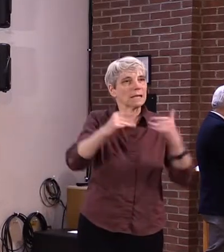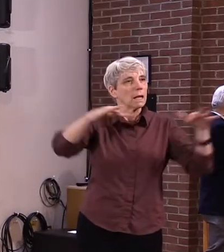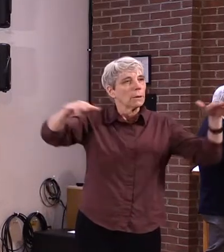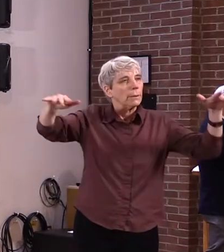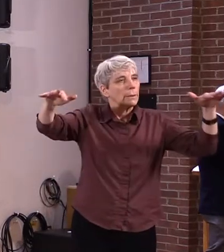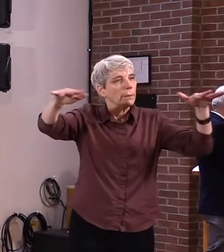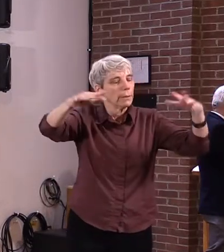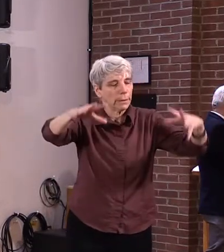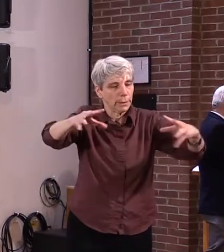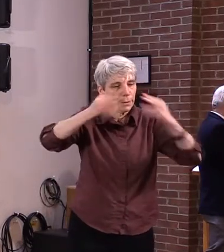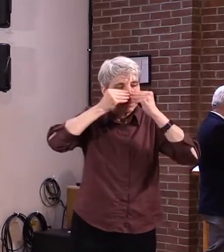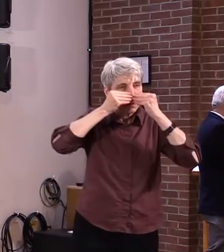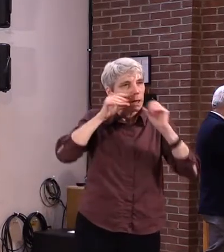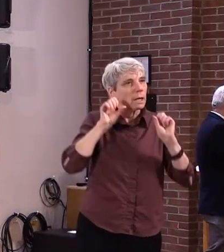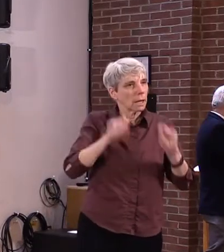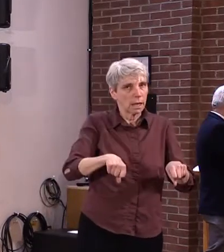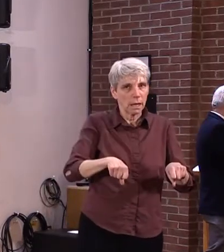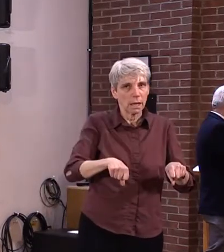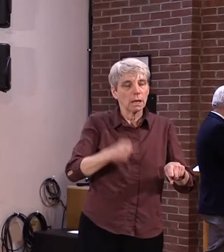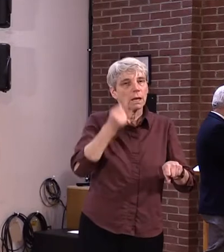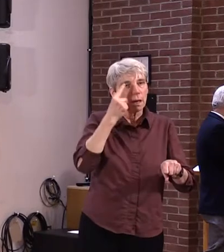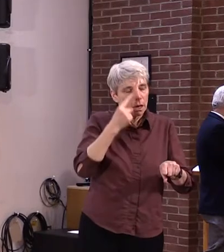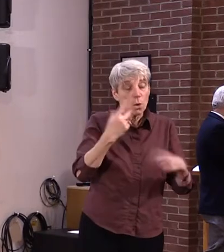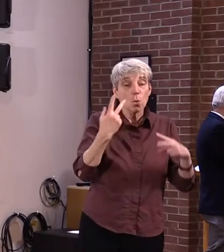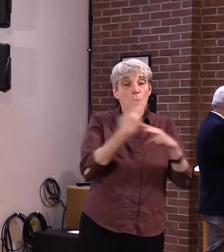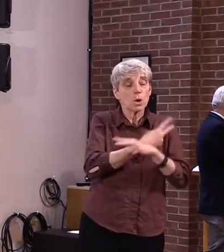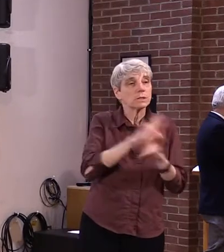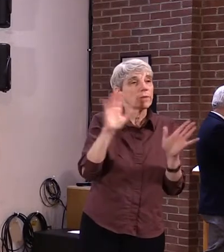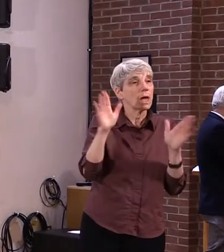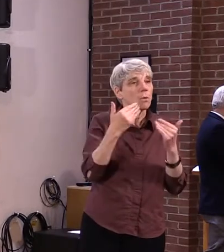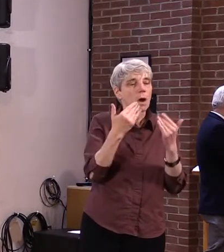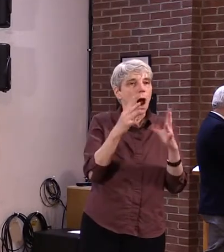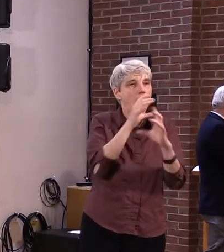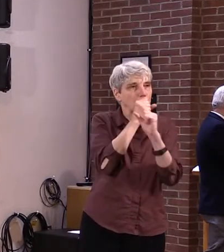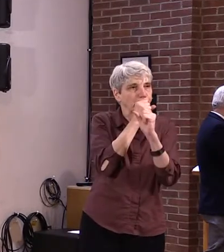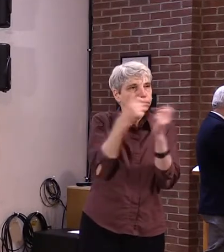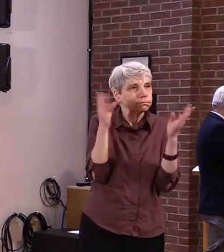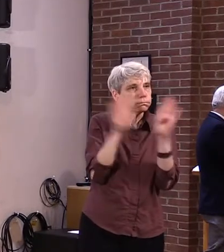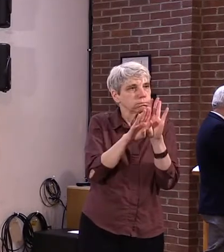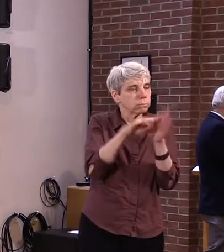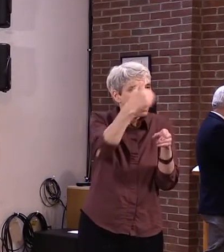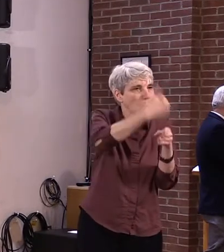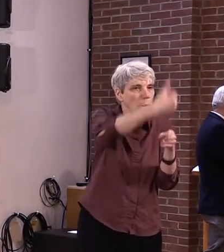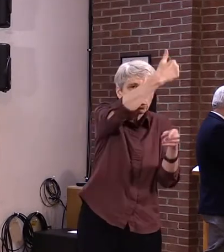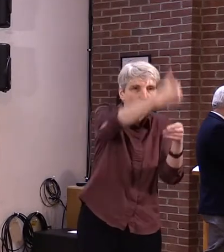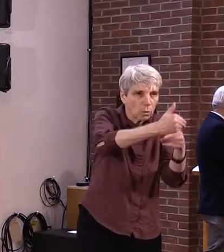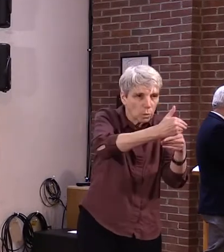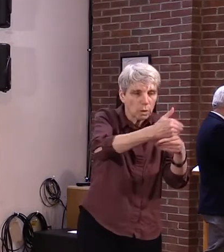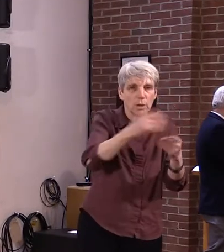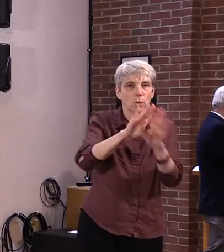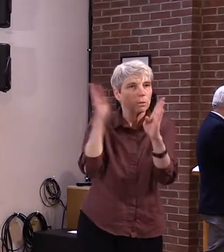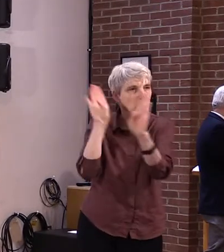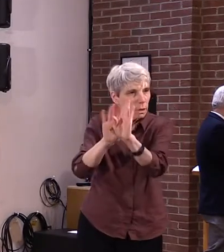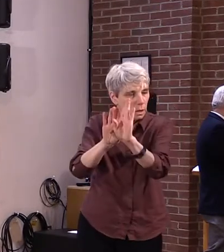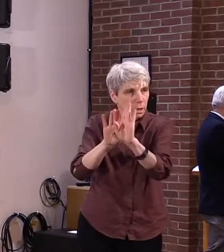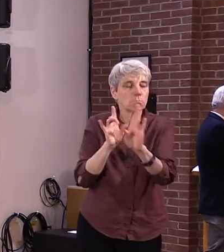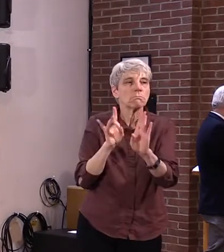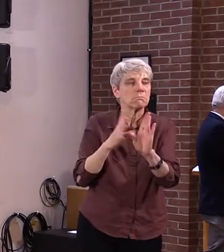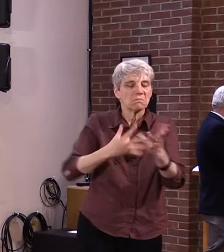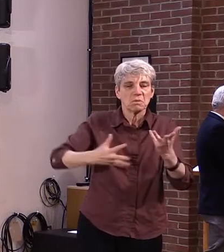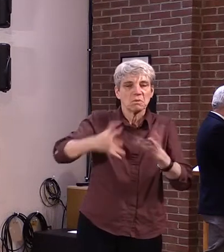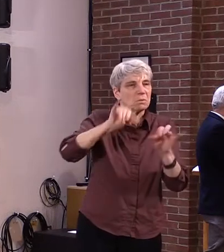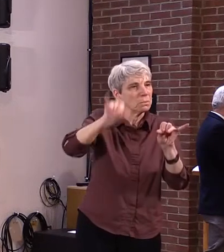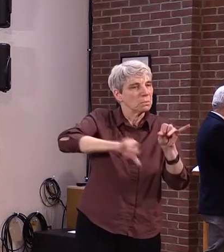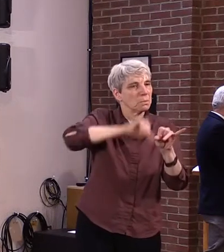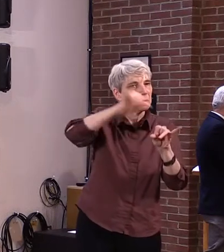have adequate ventilation, where the infected person was breathing heavily. For example, in the literature,